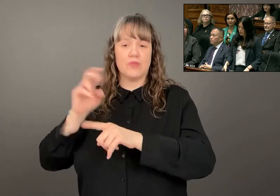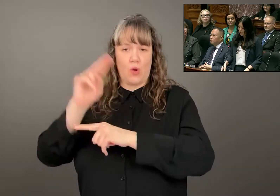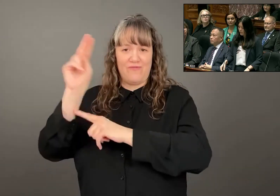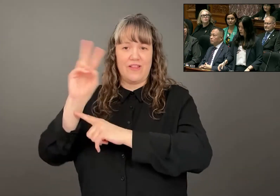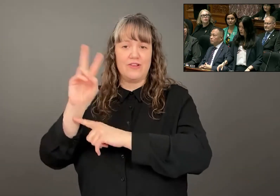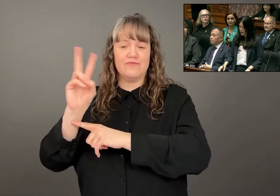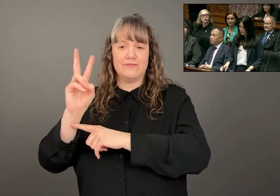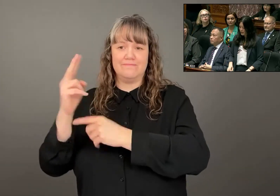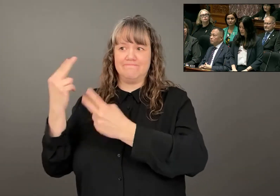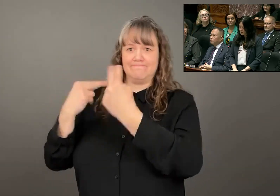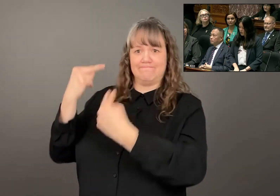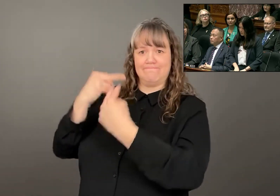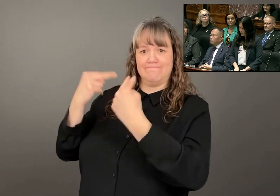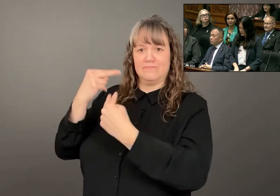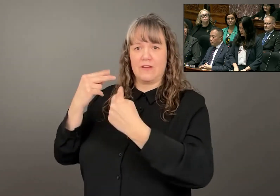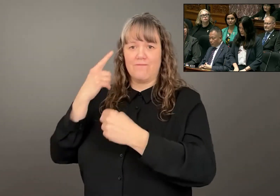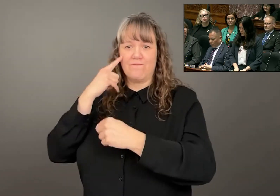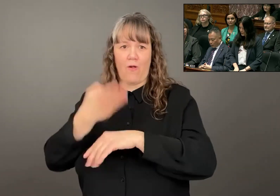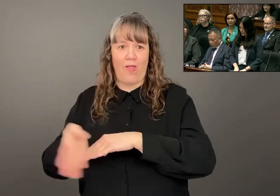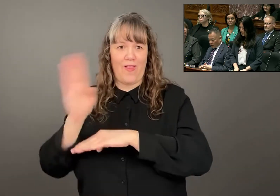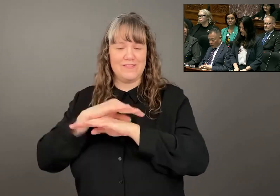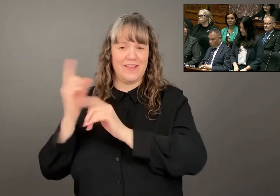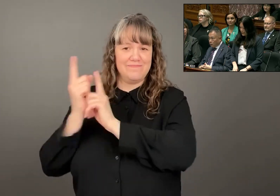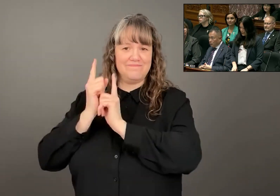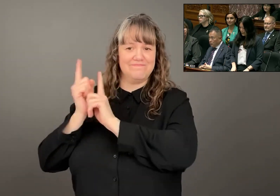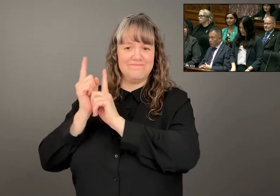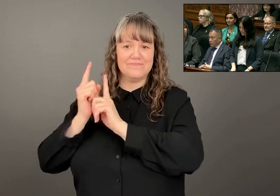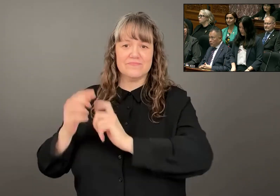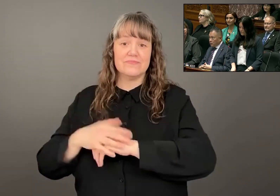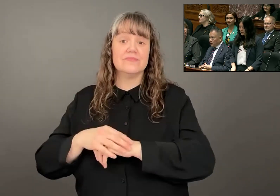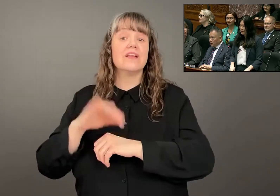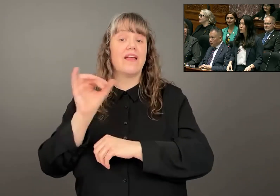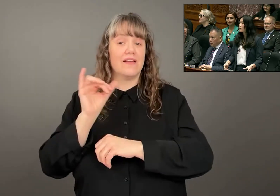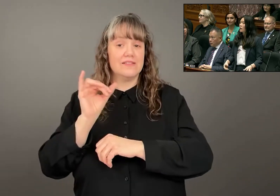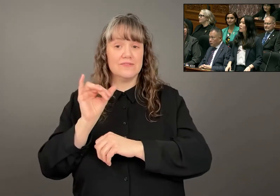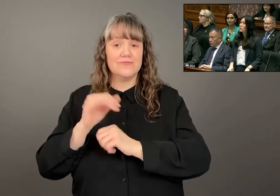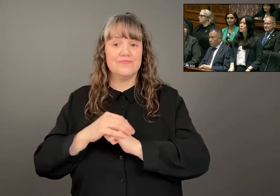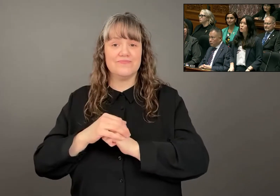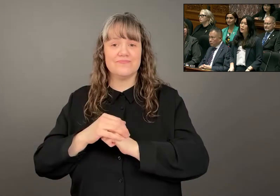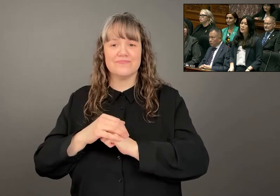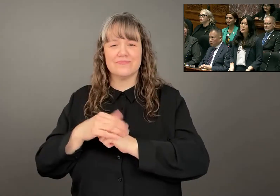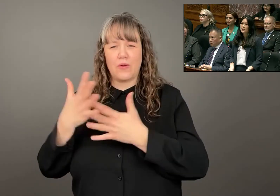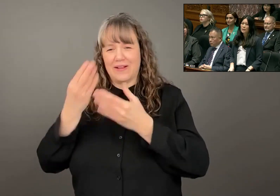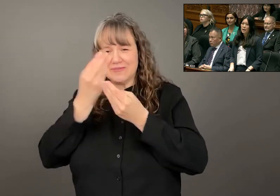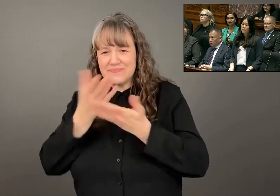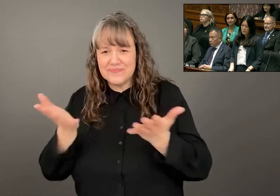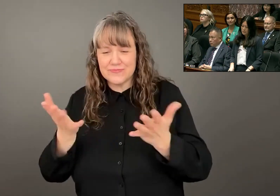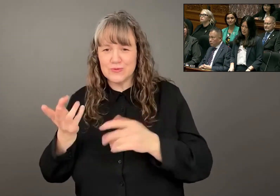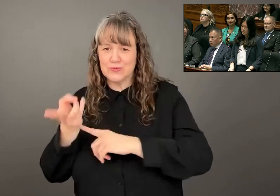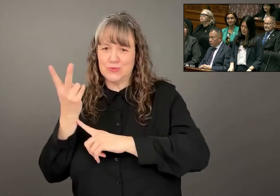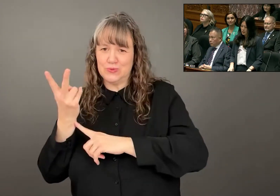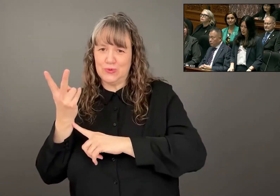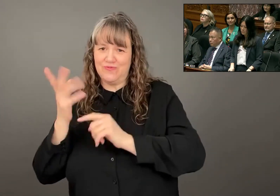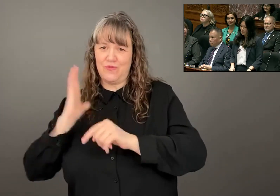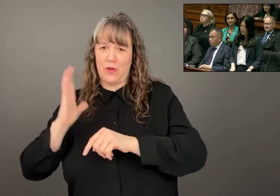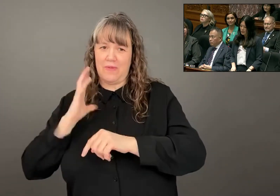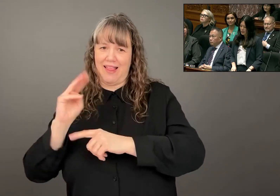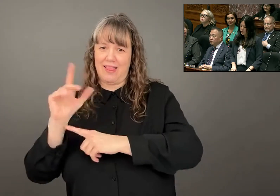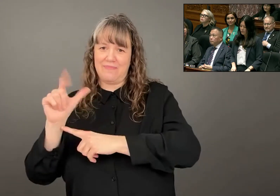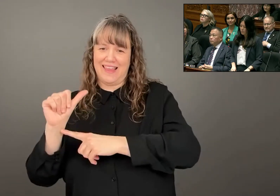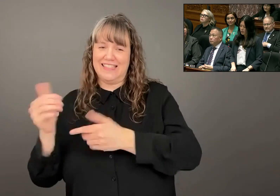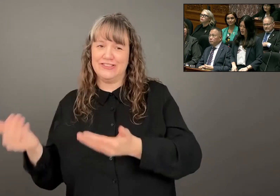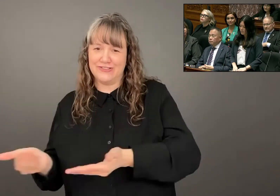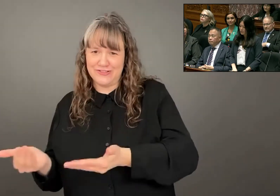to former MLAs, Donna Barnett and Bob Deeth, we are also joined in the gallery today